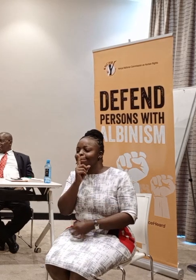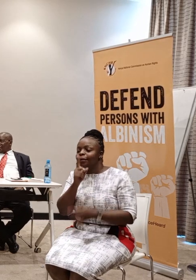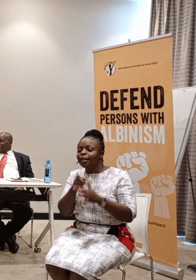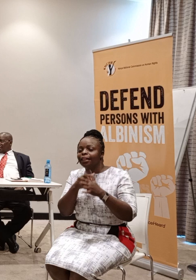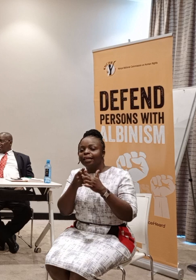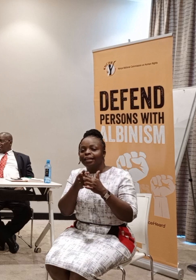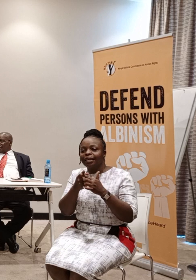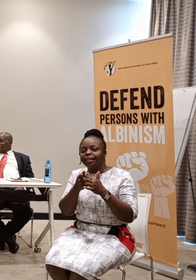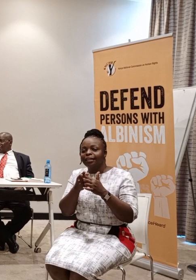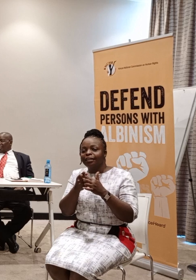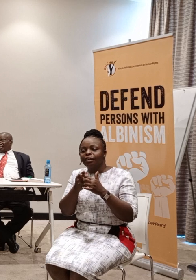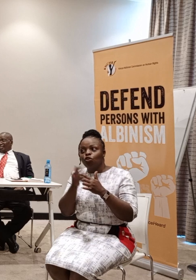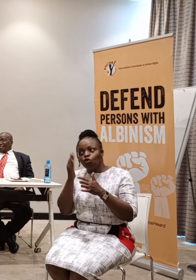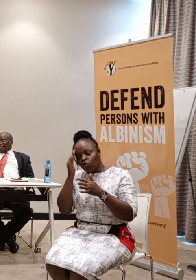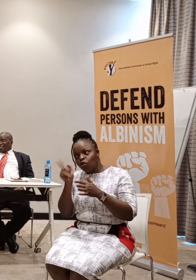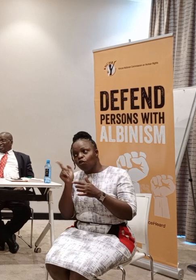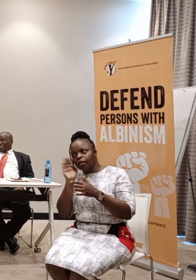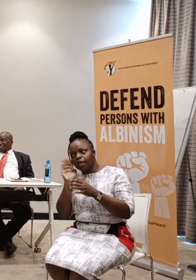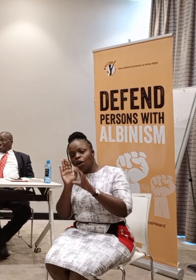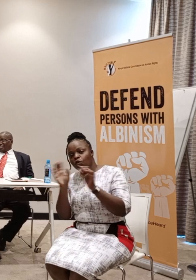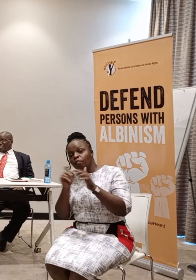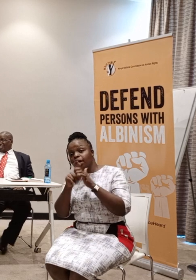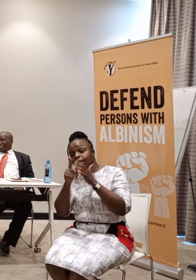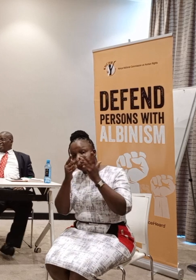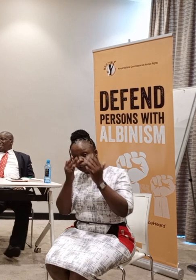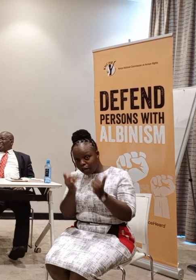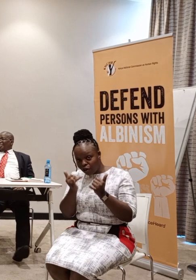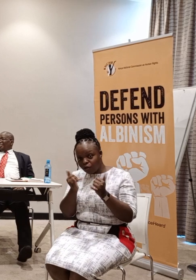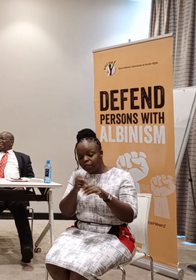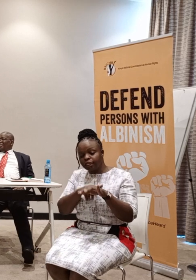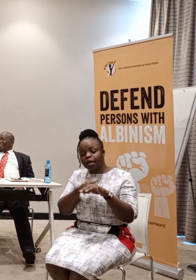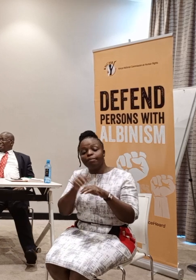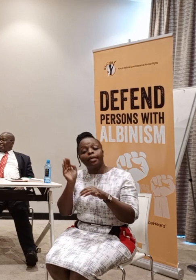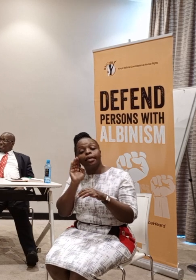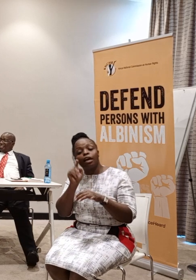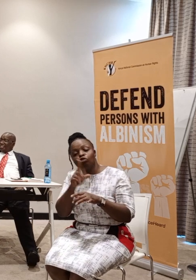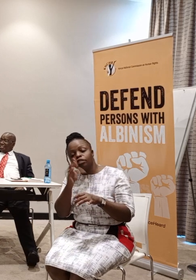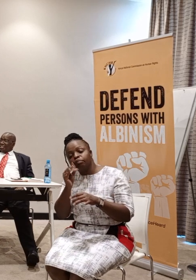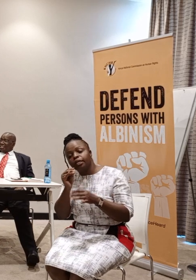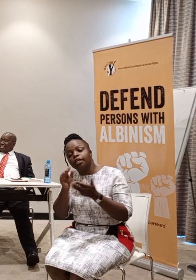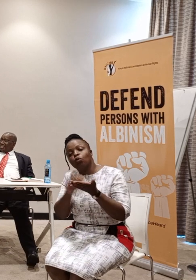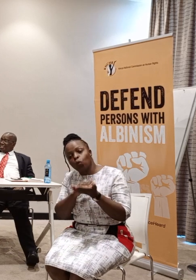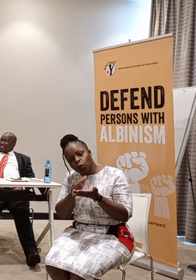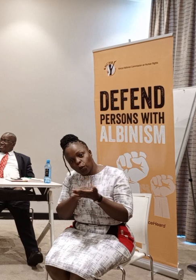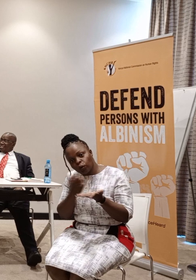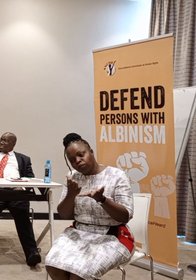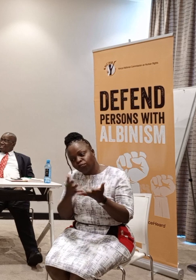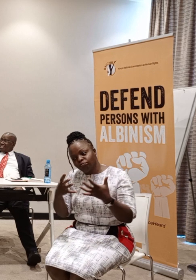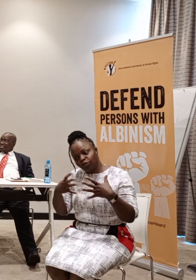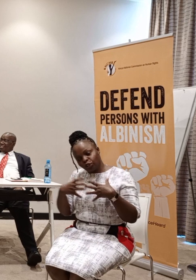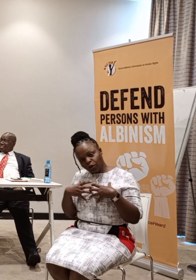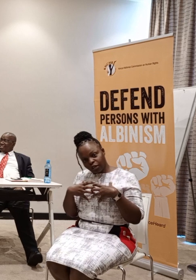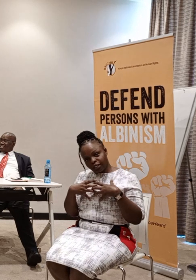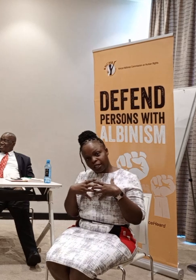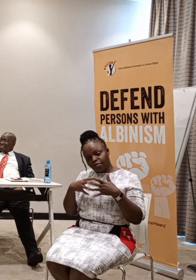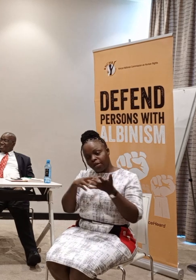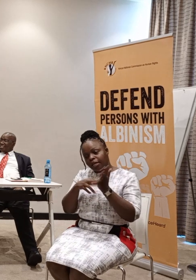get surprised. But at least now they know we know. So Mudongo Arroyo was to localize, but also to remove